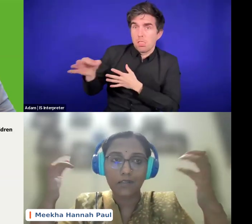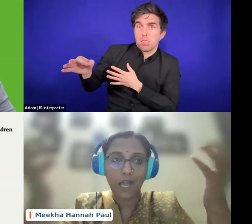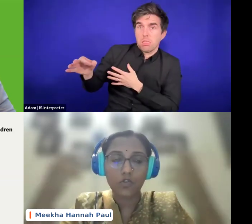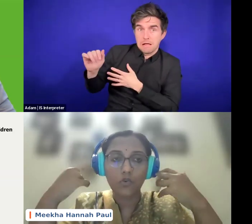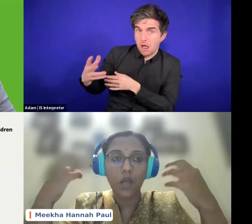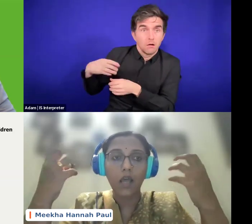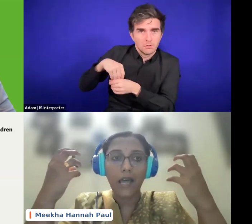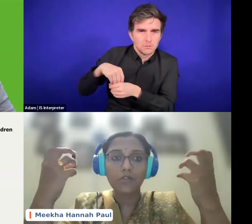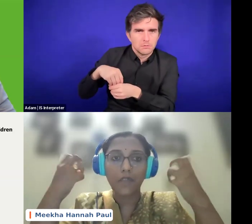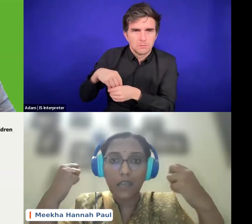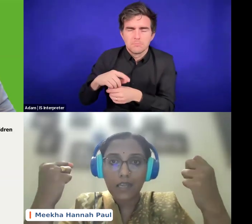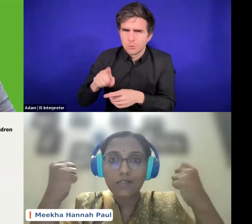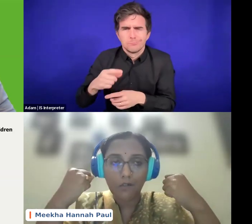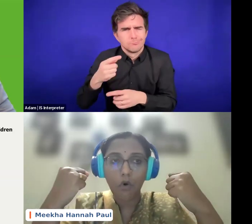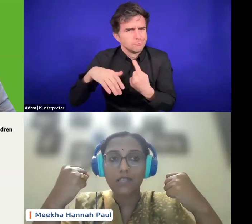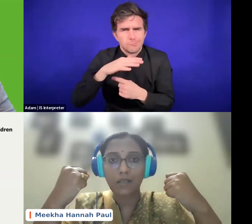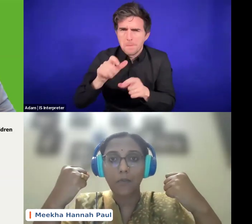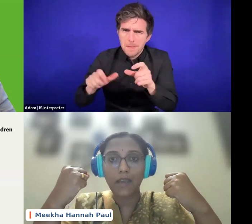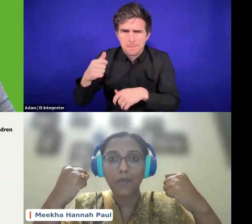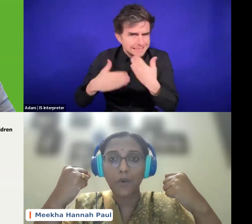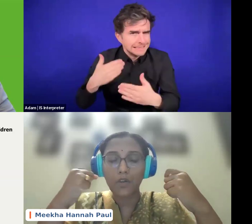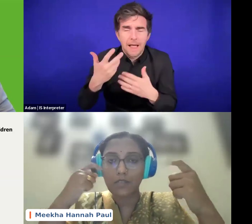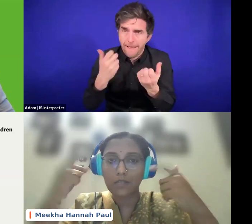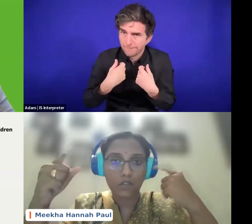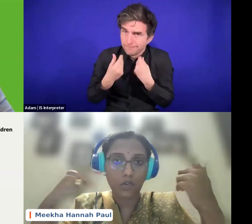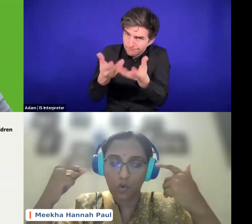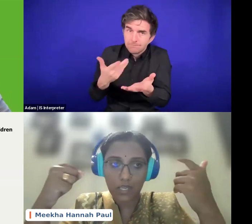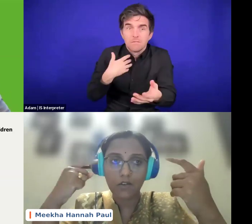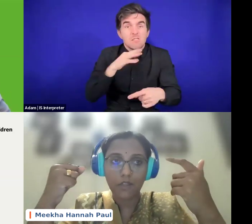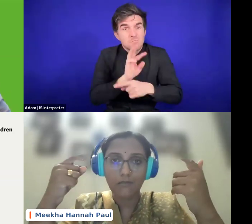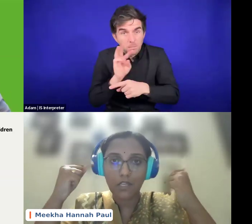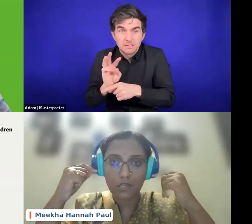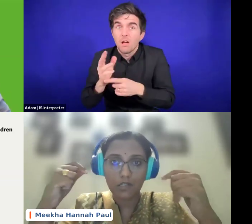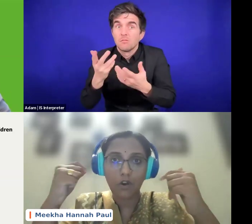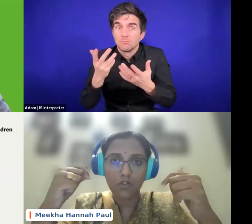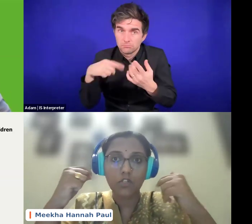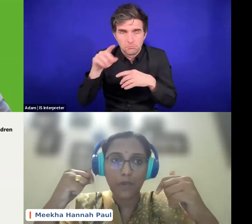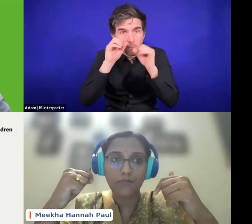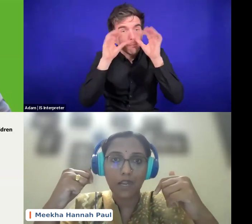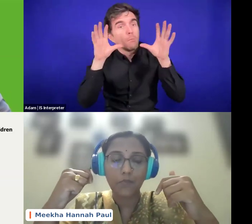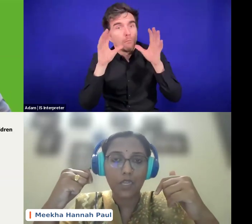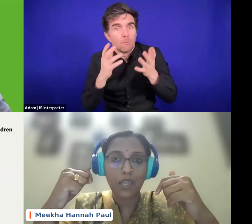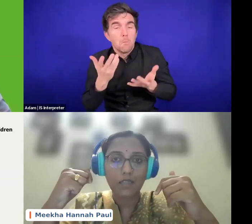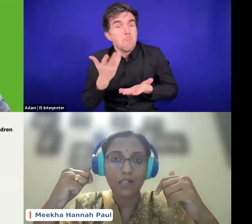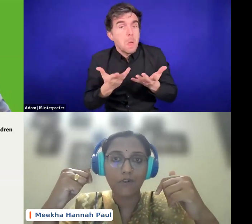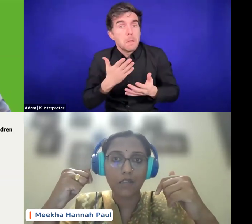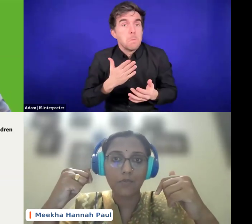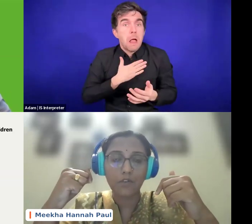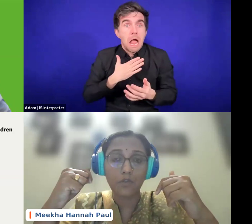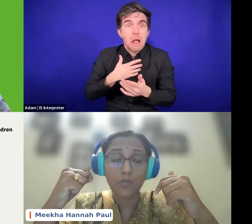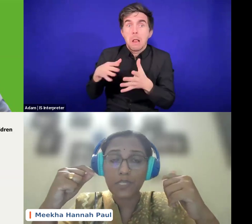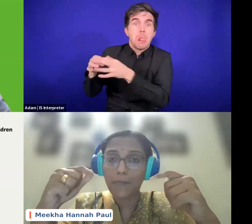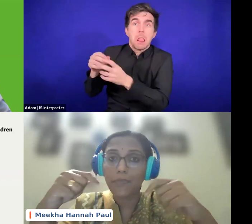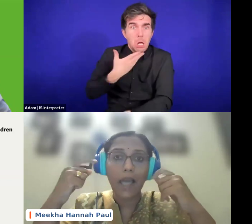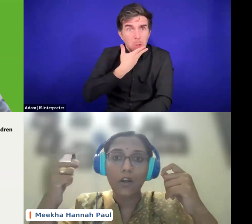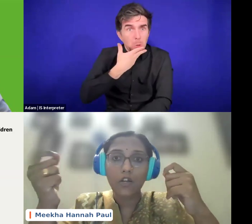have assets. How to kind of increase their voice in the planning process. So those kind of interventions were also specifically bringing in these